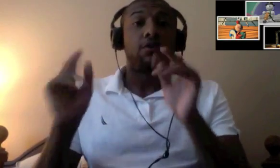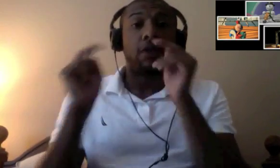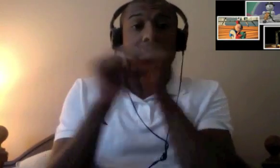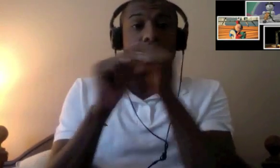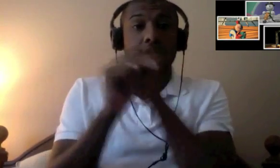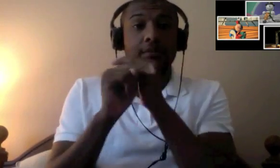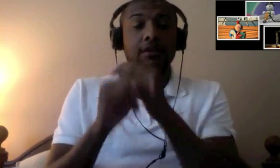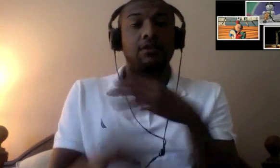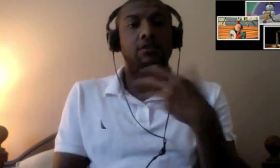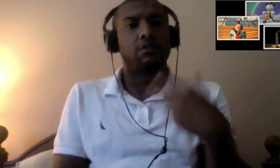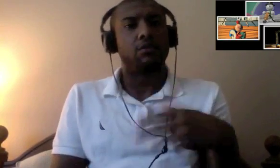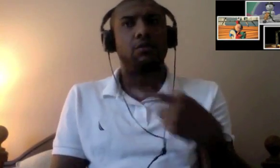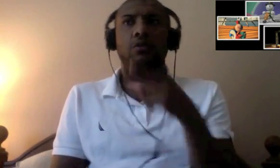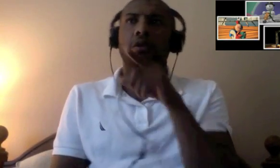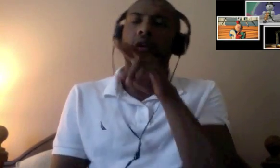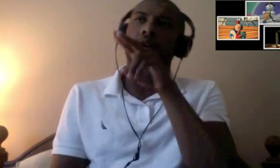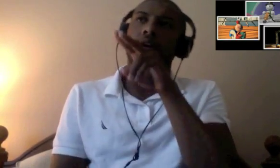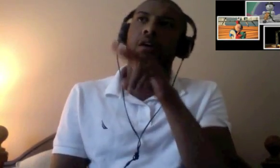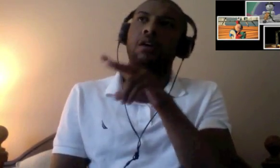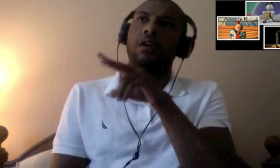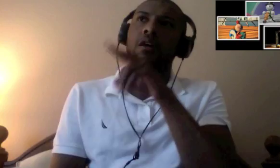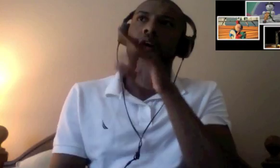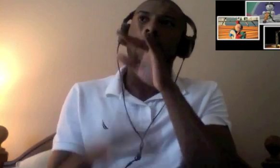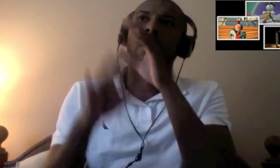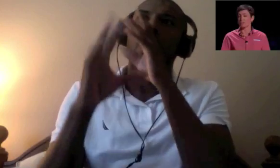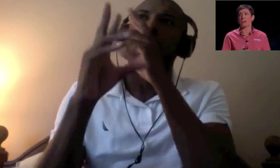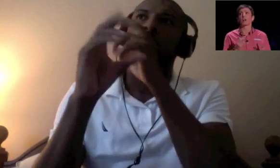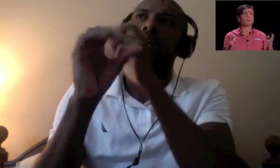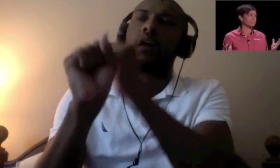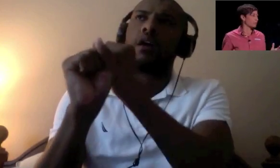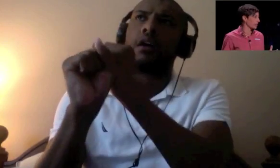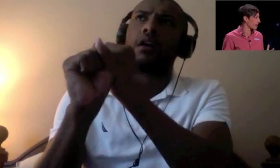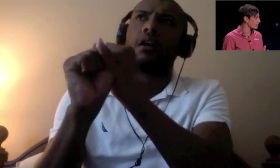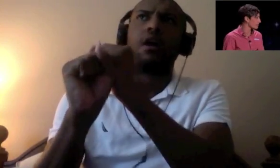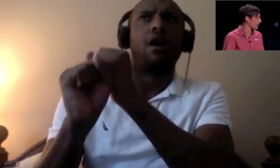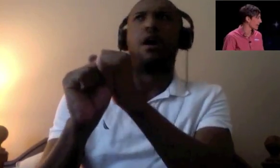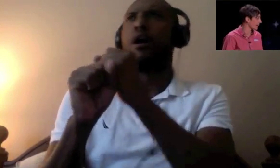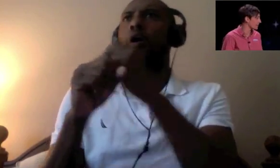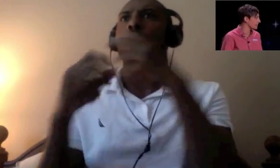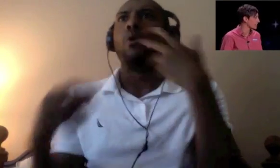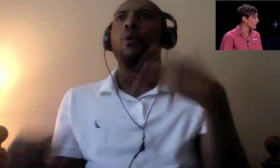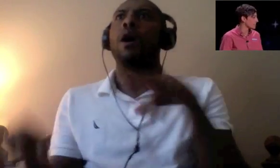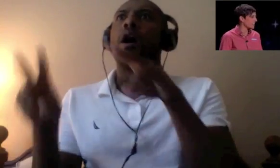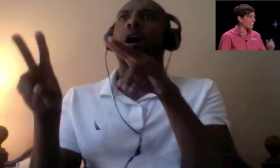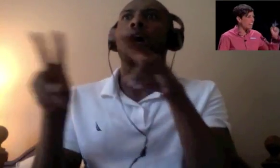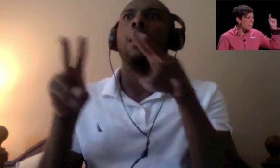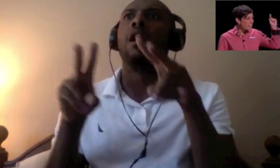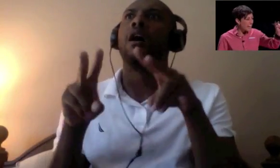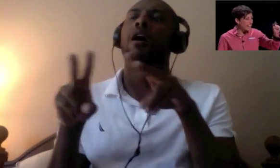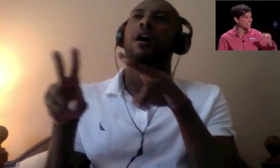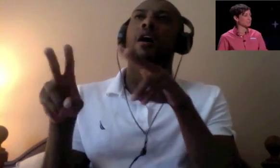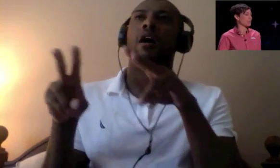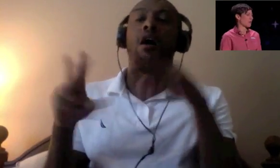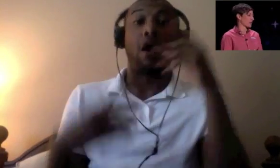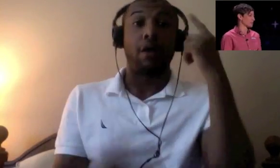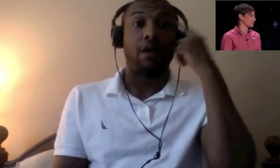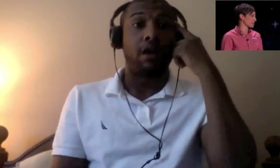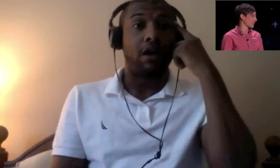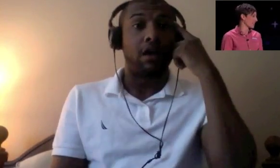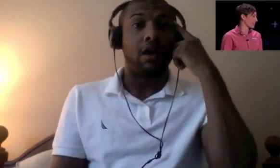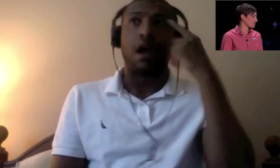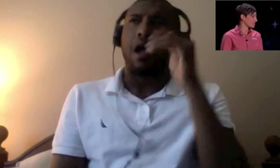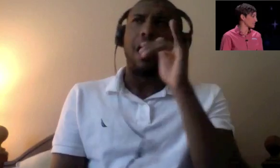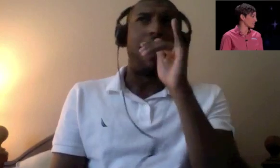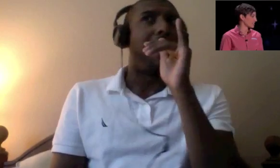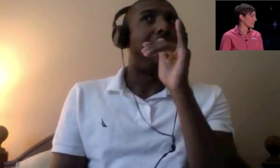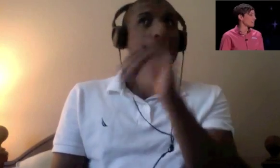seen. I watched these films in wonder, transfixed, fireworks going off in my head, thinking, that is what I want to do